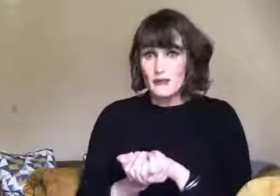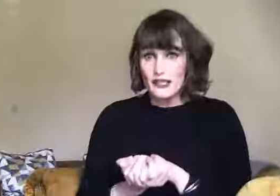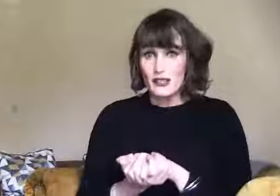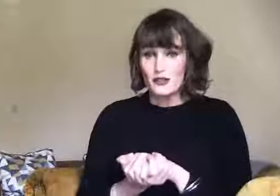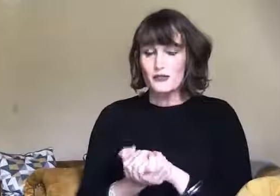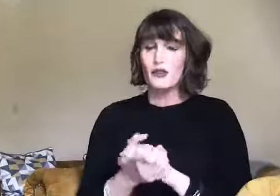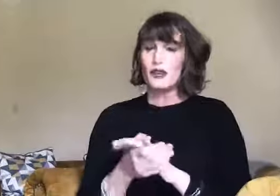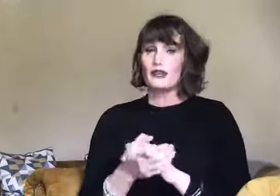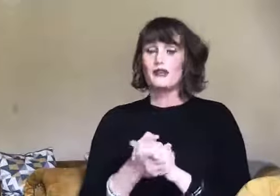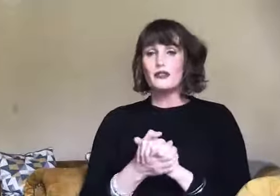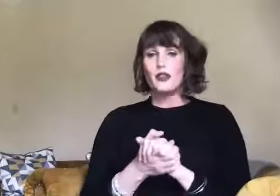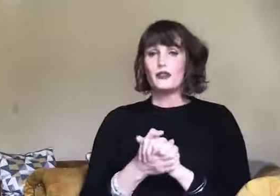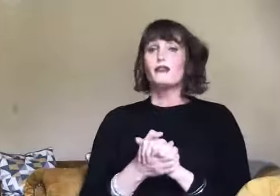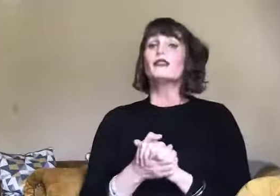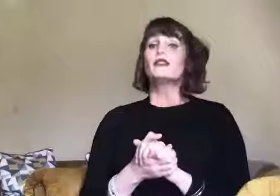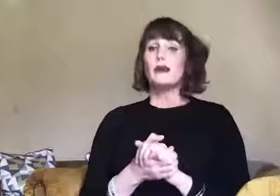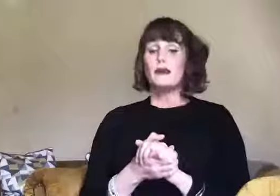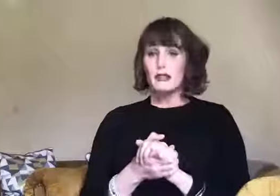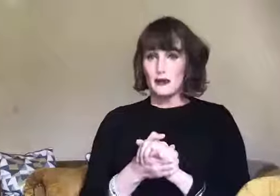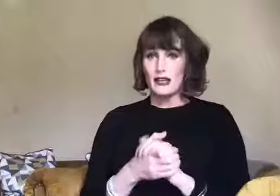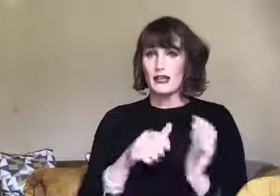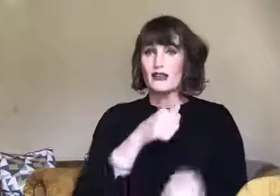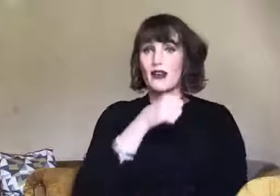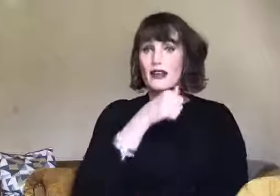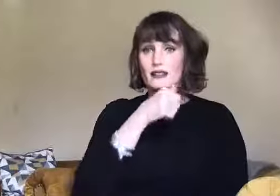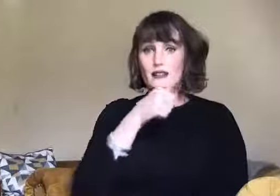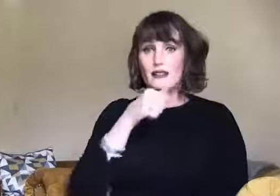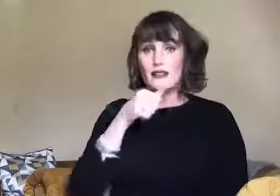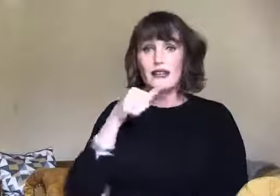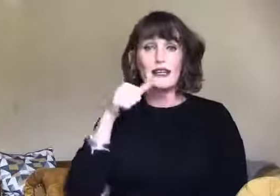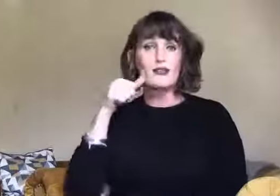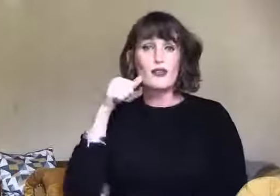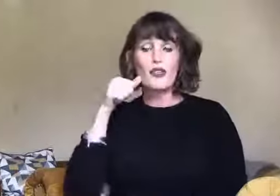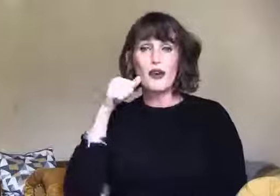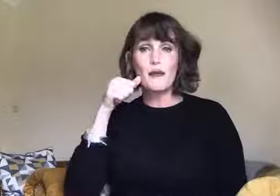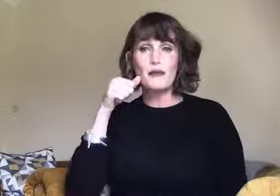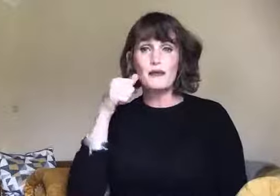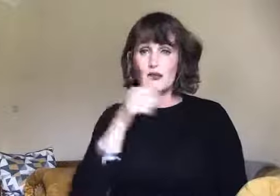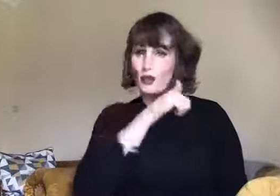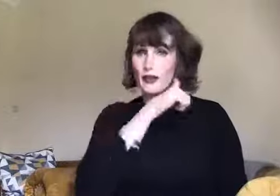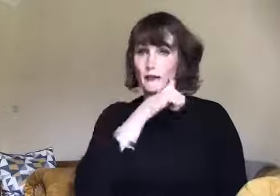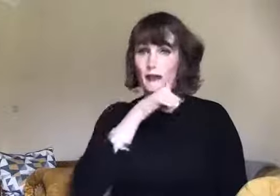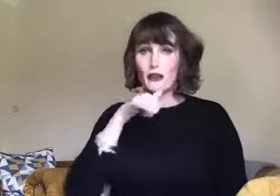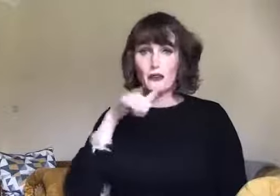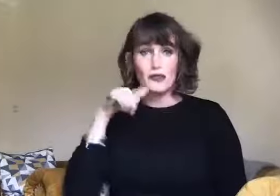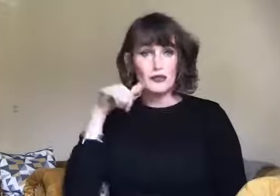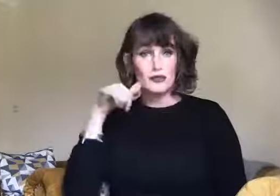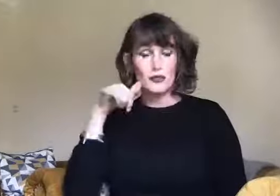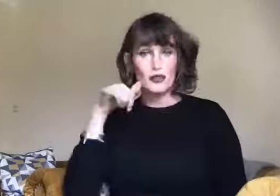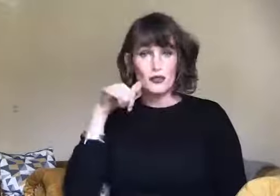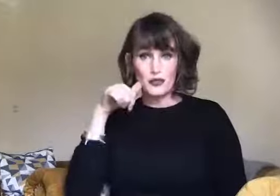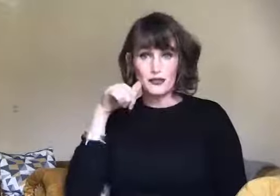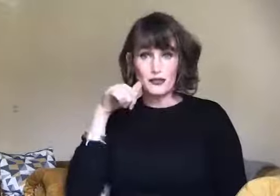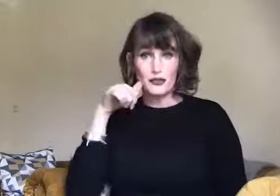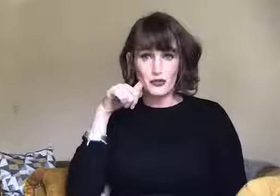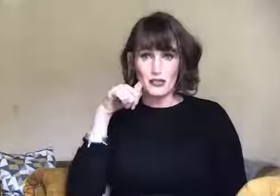meet you. Okay, so let me explain. Nice is your thumb going backwards across your